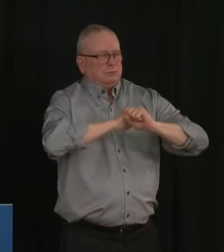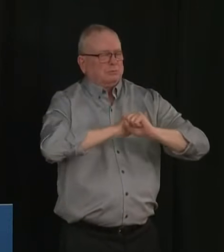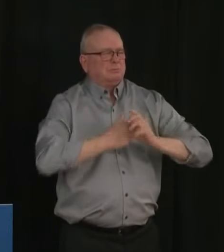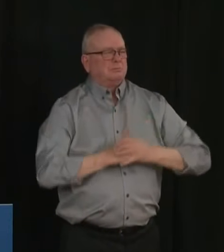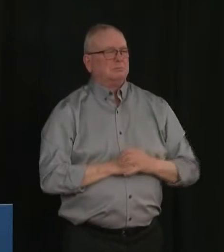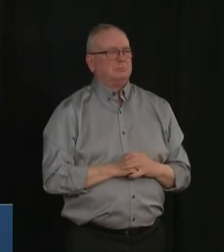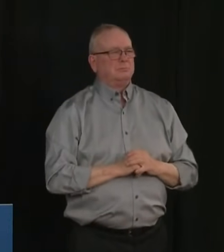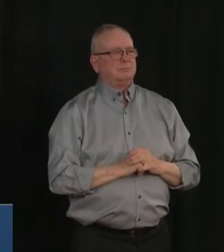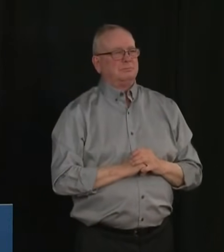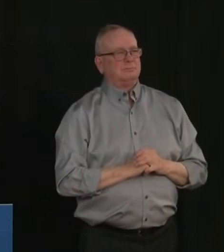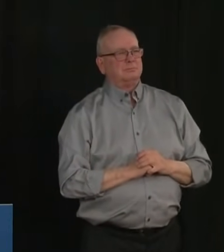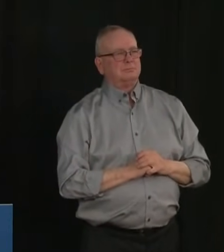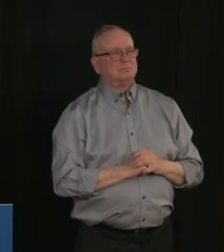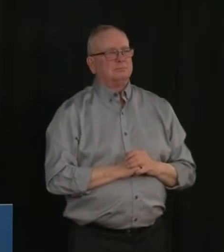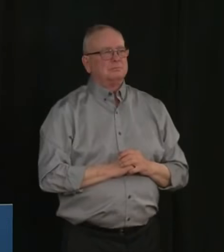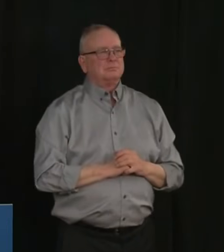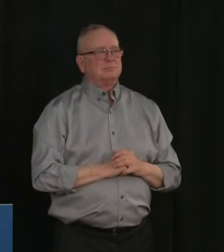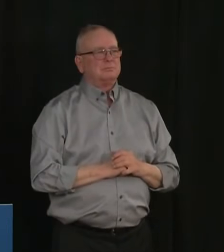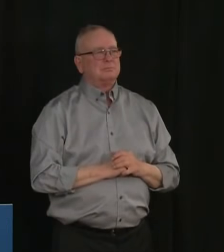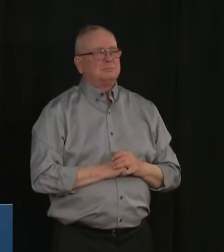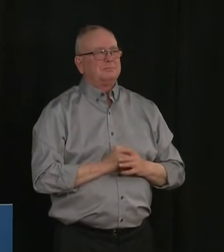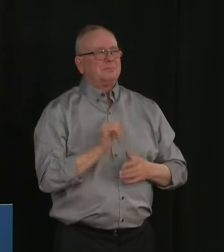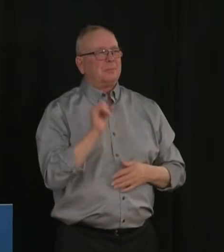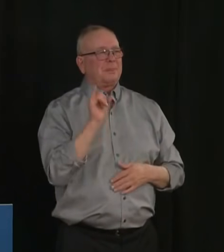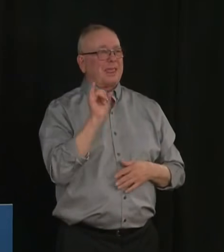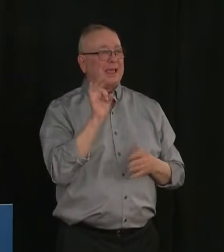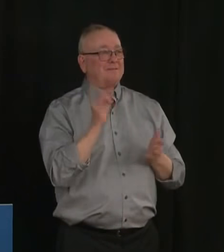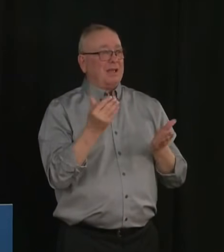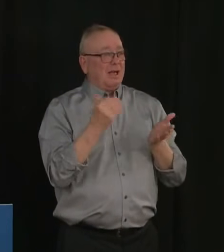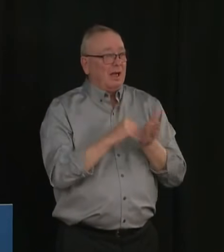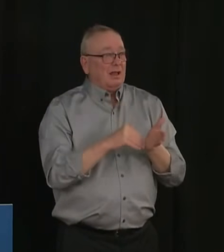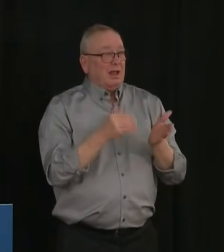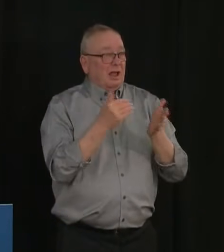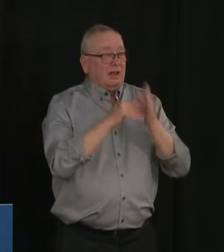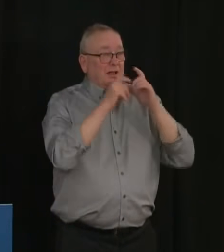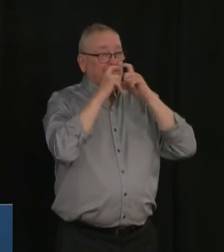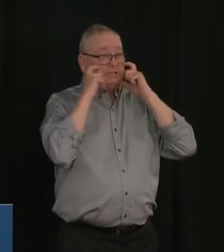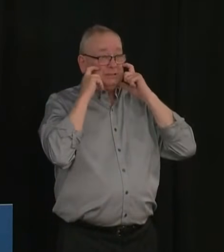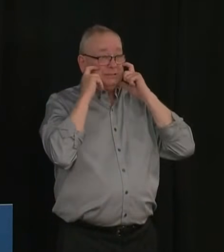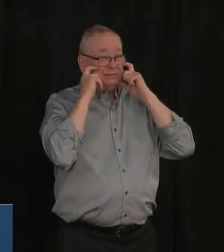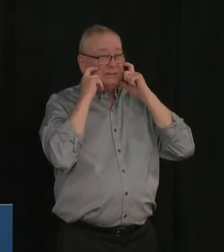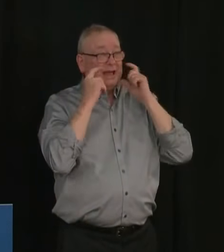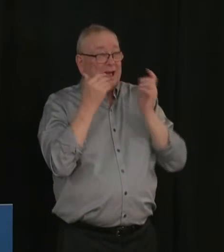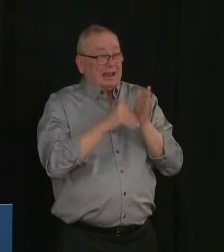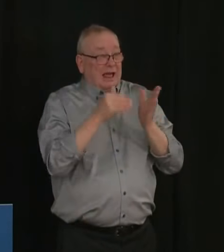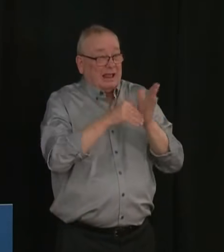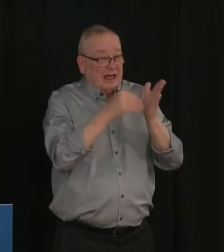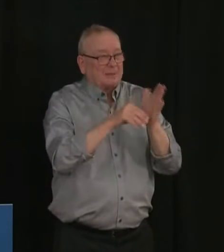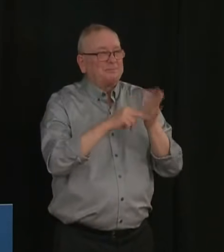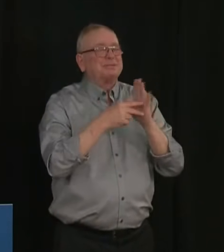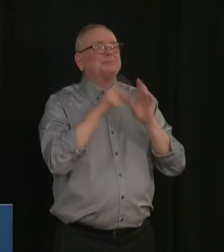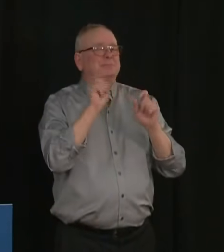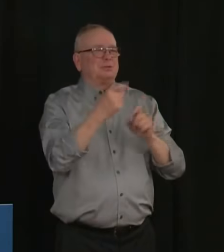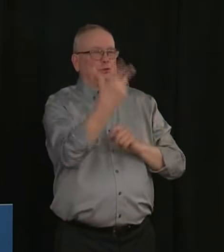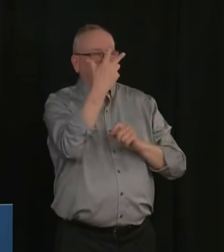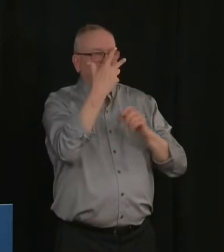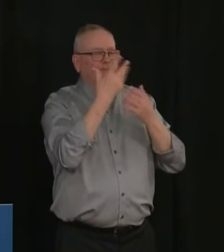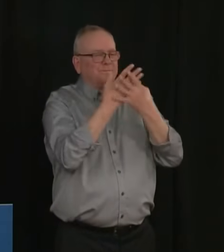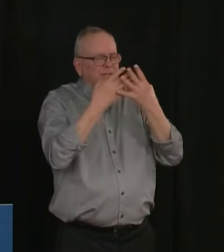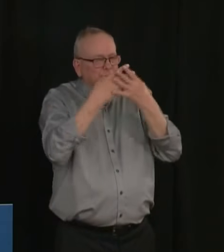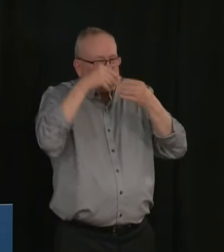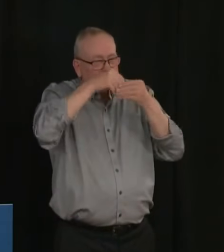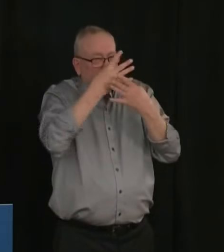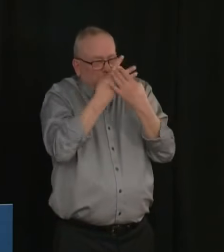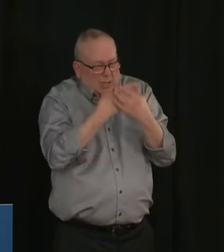reusable masks have at least 3 layers, with one of them a non-woven material. If you need to wear a mask for a